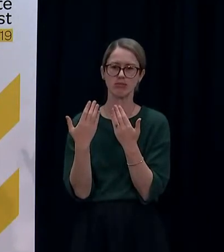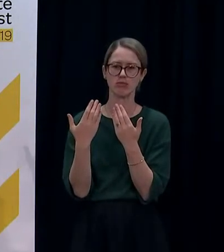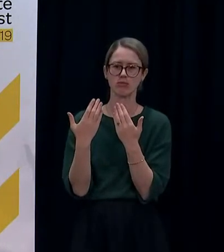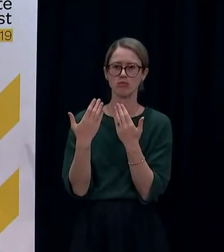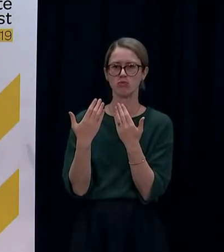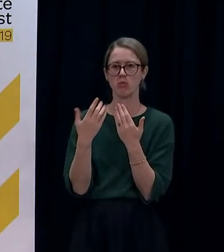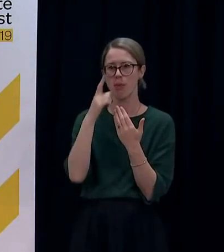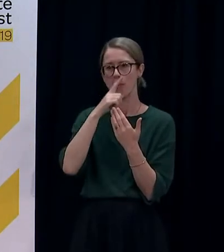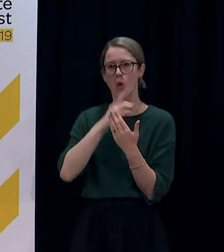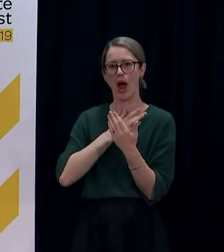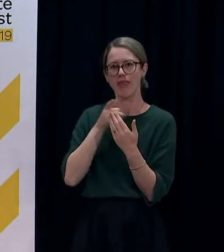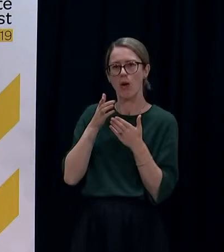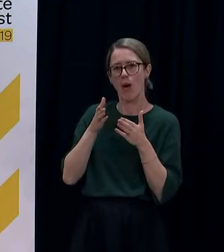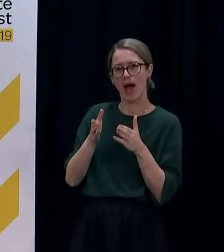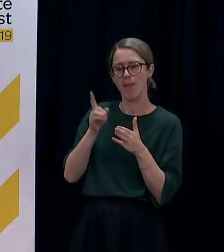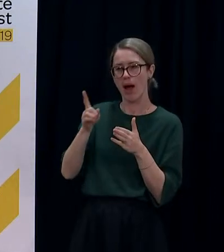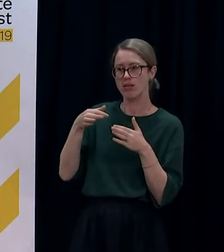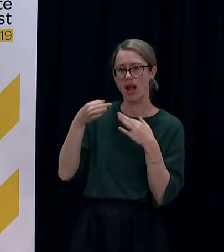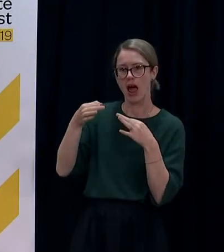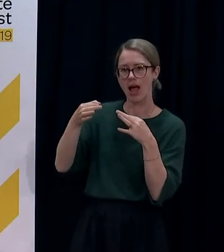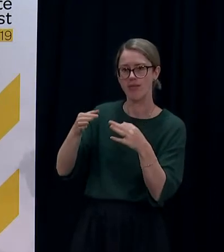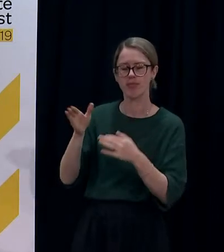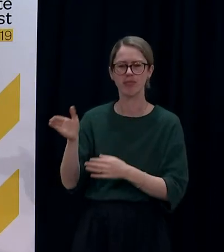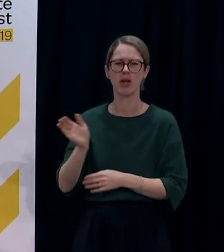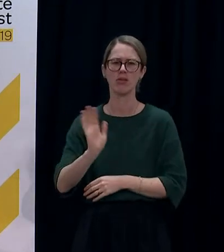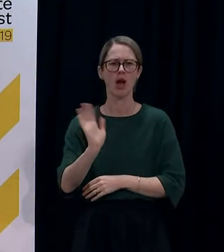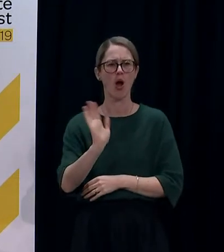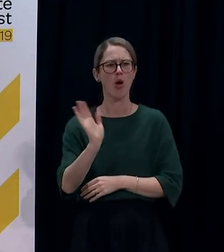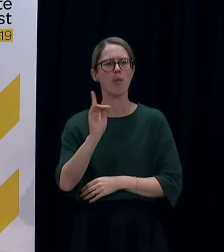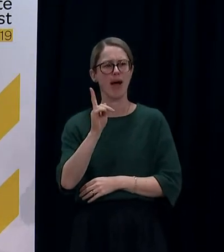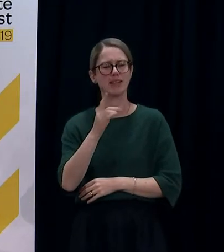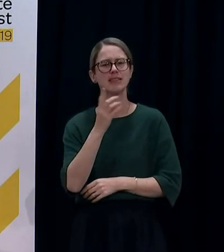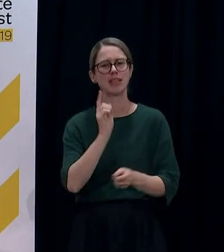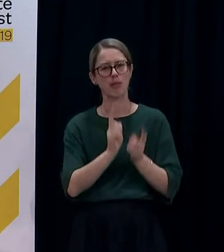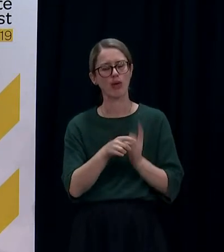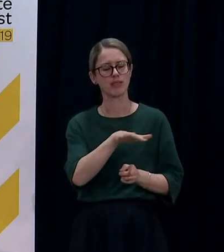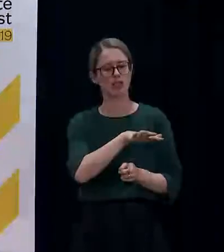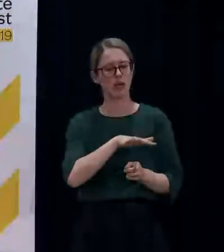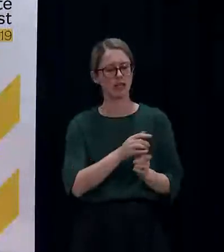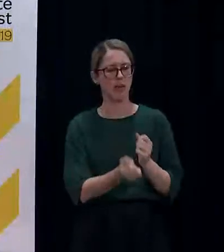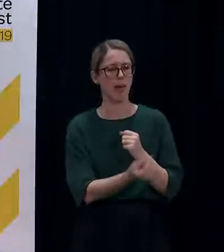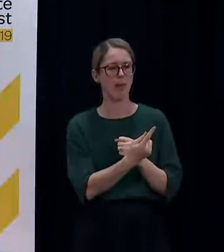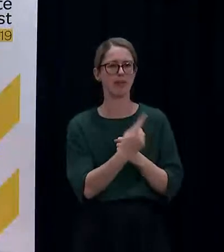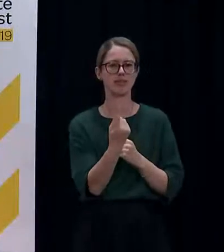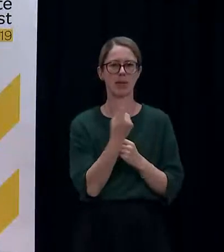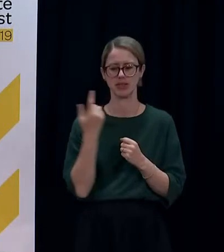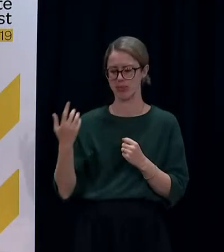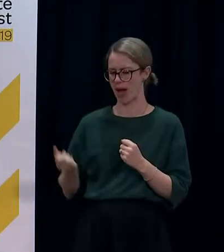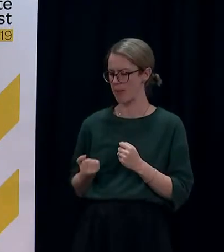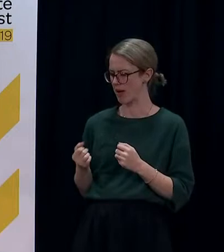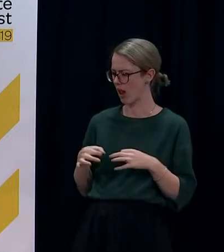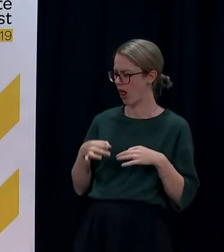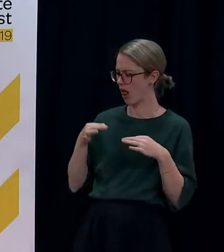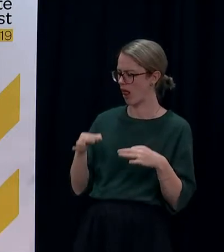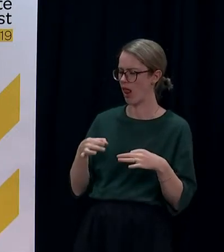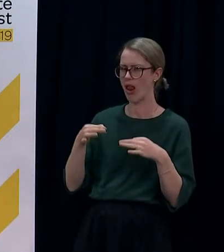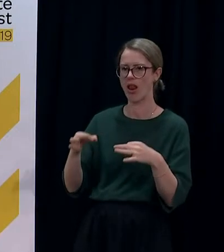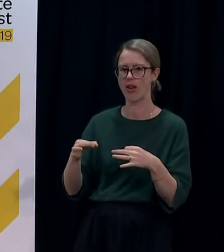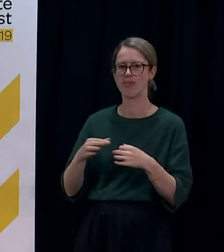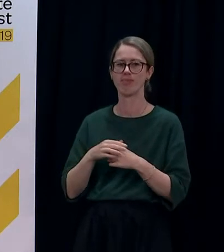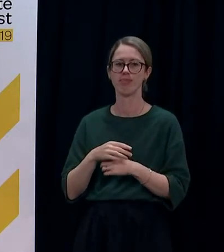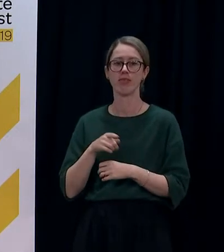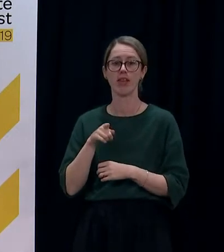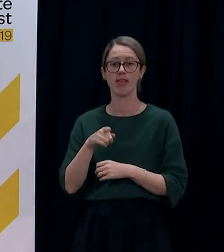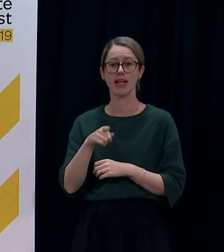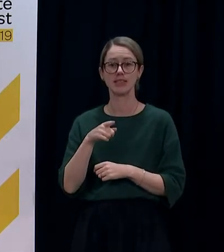period. No, not especially. There will always be situations where people's payments are a little delayed, and that